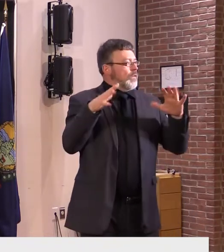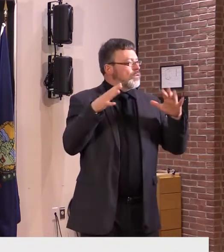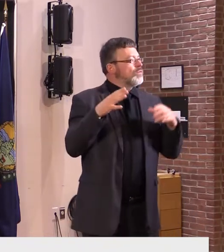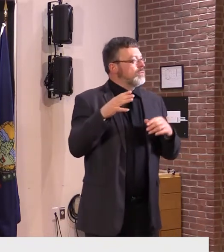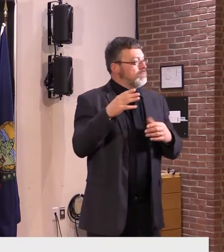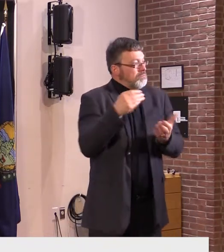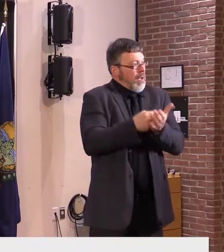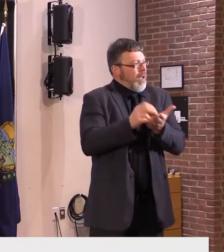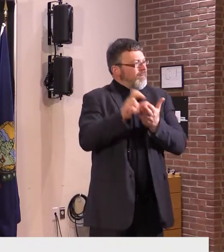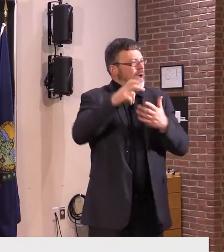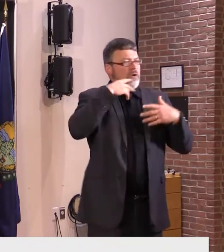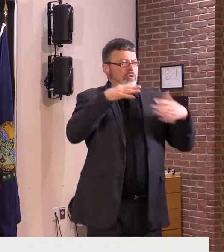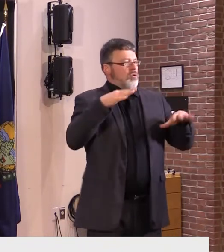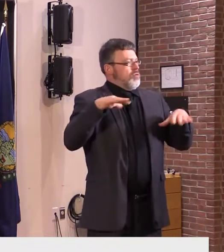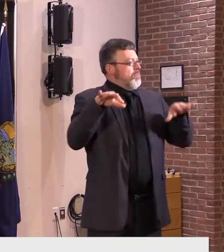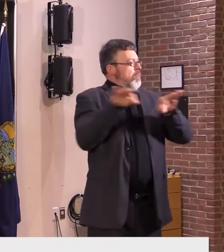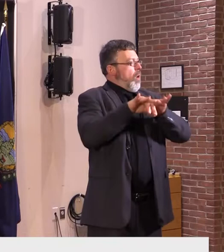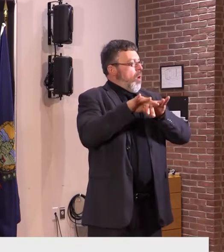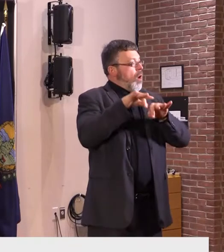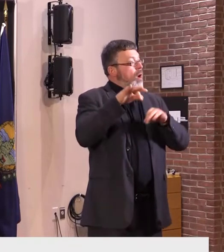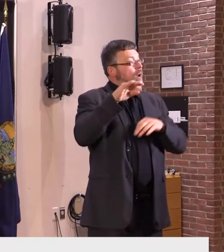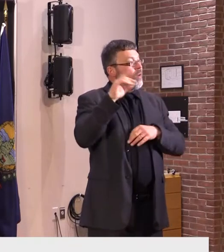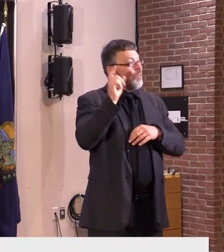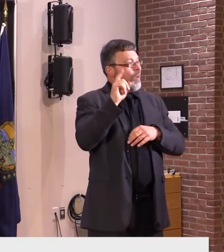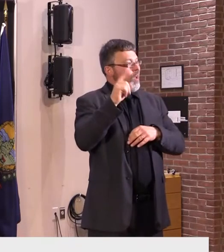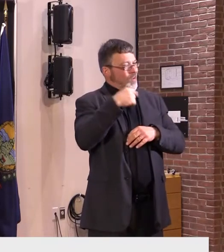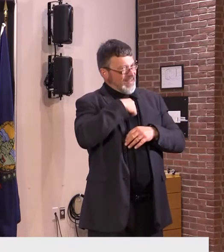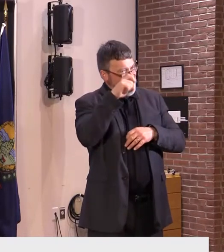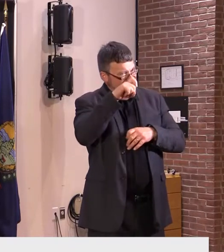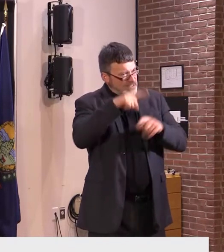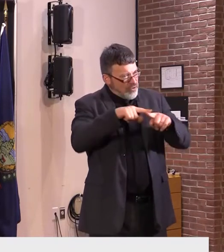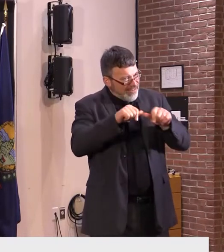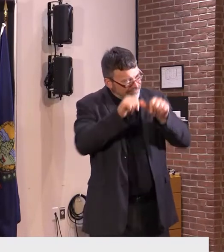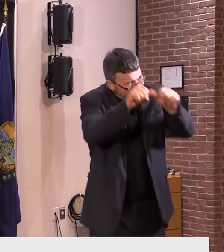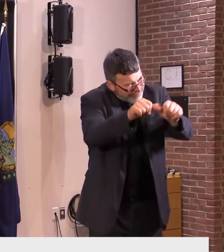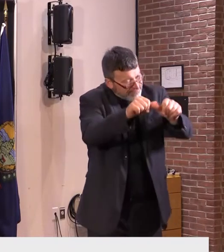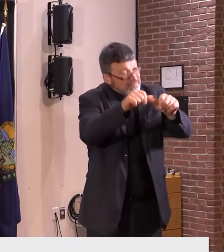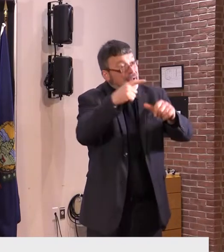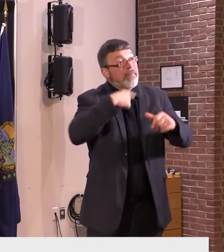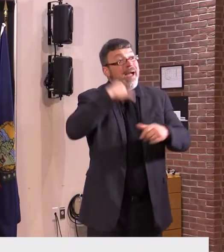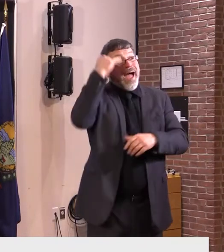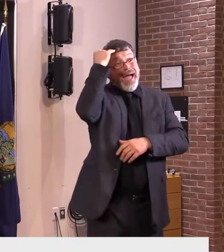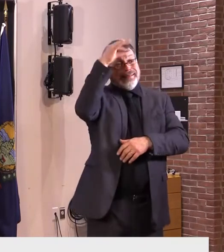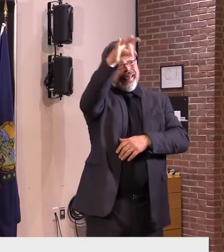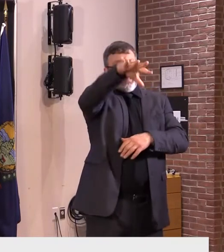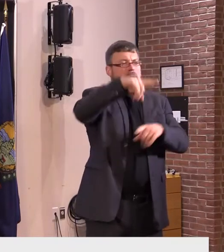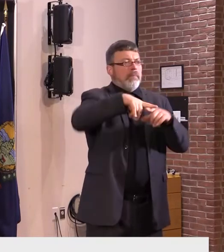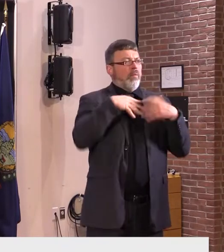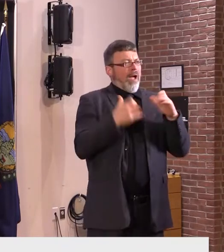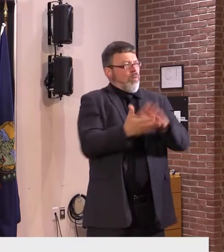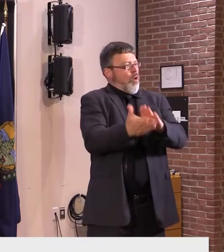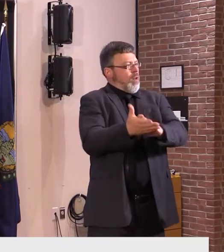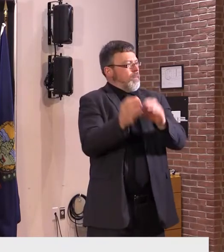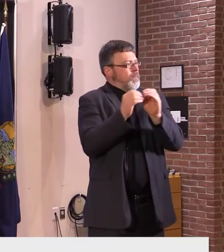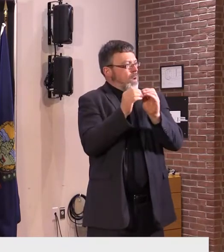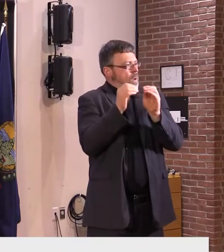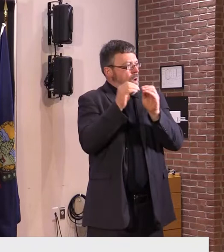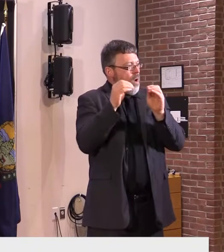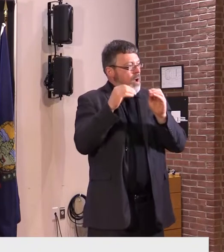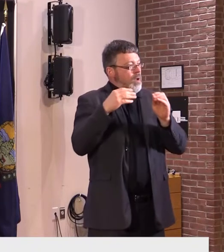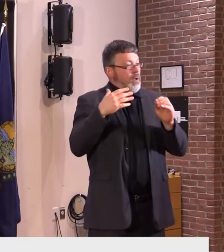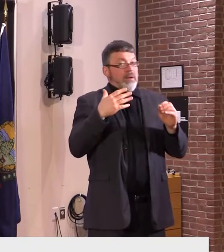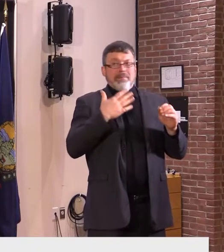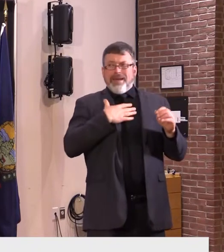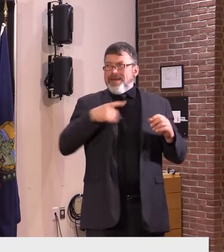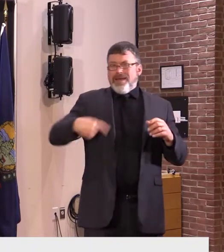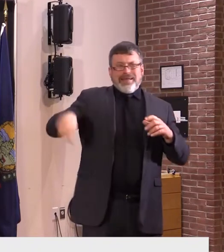a high return on the investments. We have to follow through on them, and we need a seasoned team in order to do that,